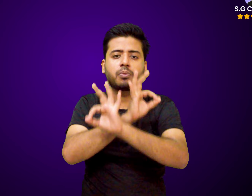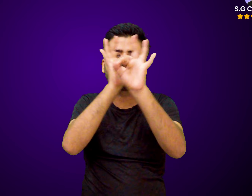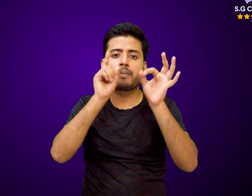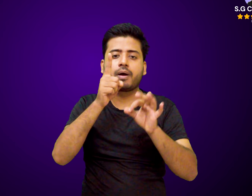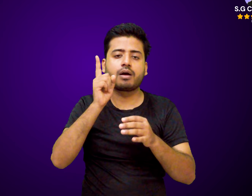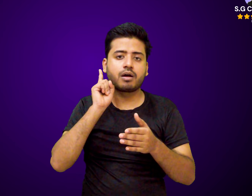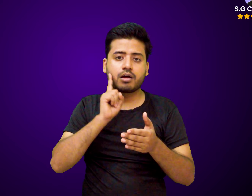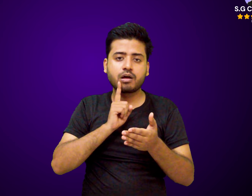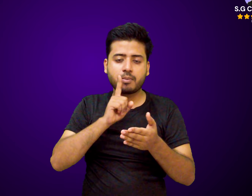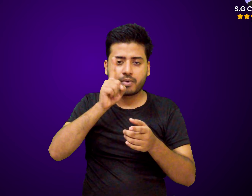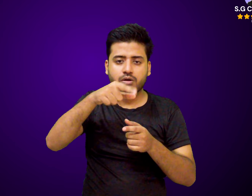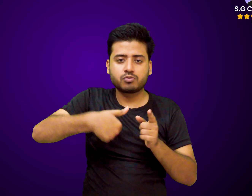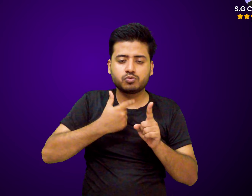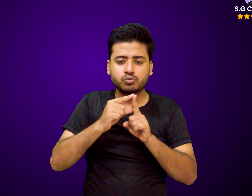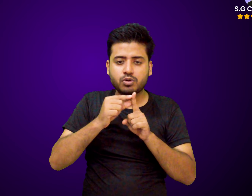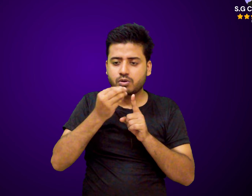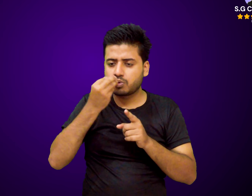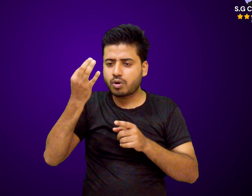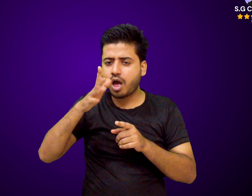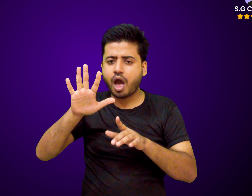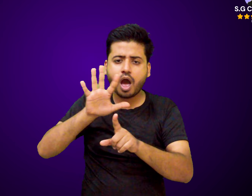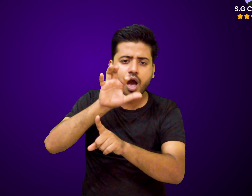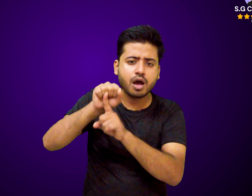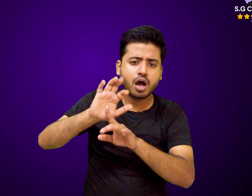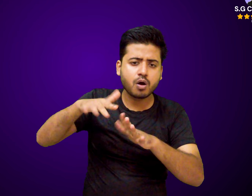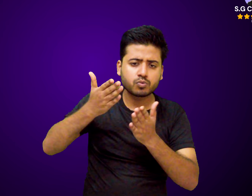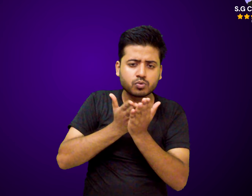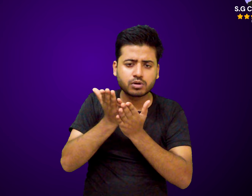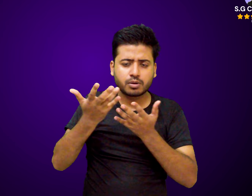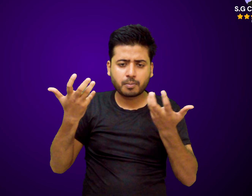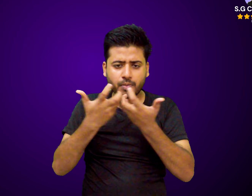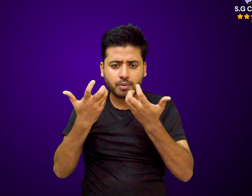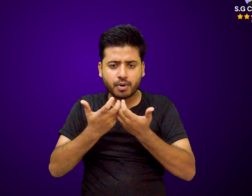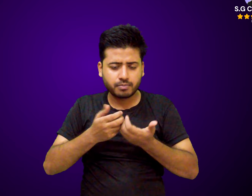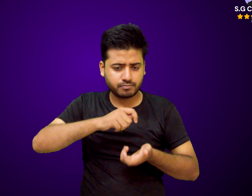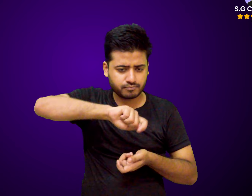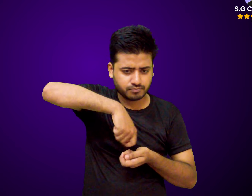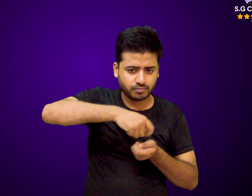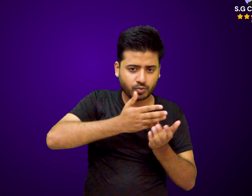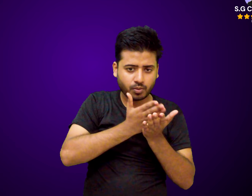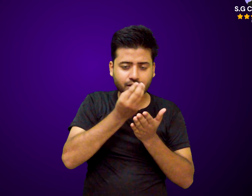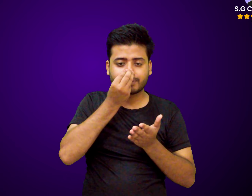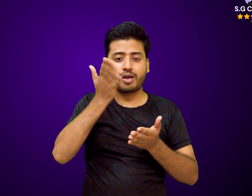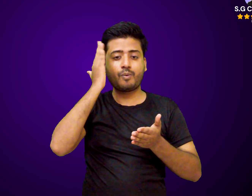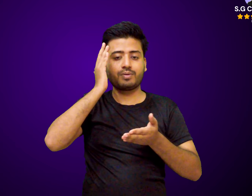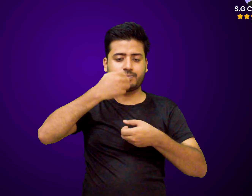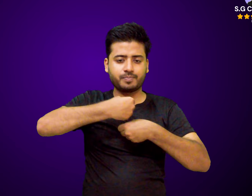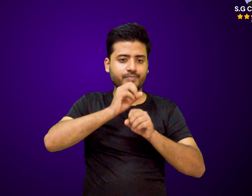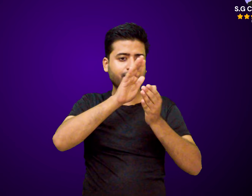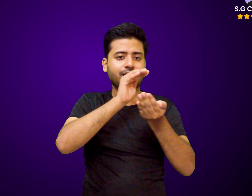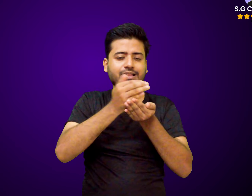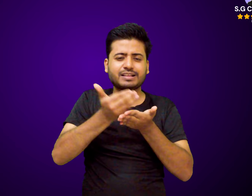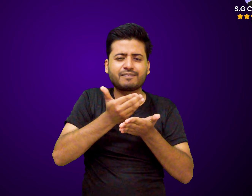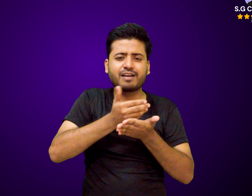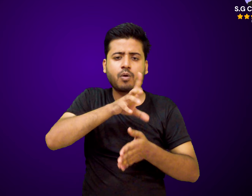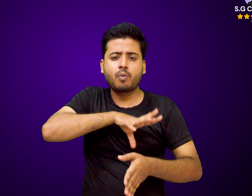vegetable substitute in curries and stir fries. In Indian cuisine, watermelon rind curry, tarbuj nu shaak, is a popular